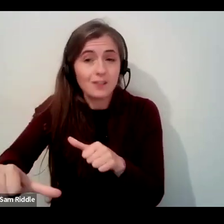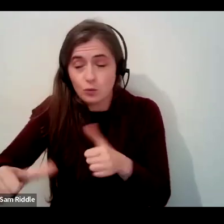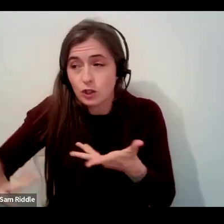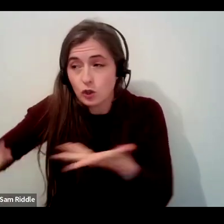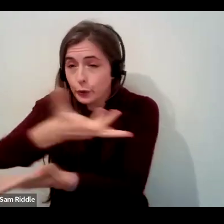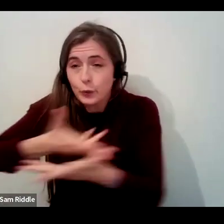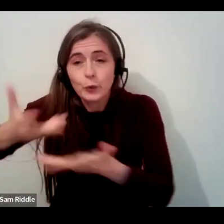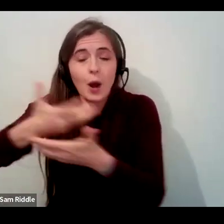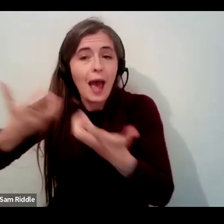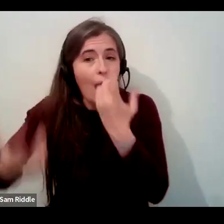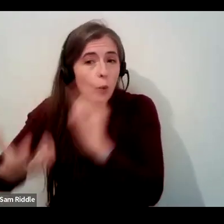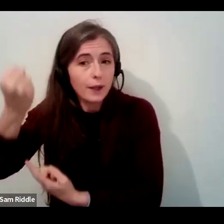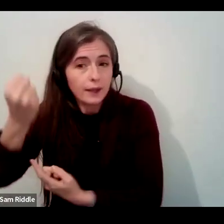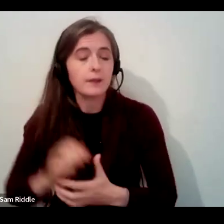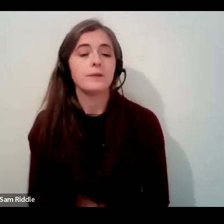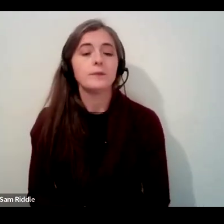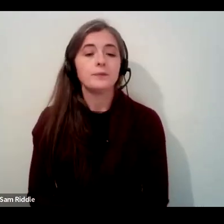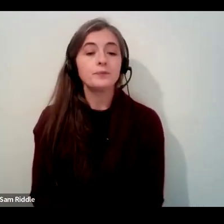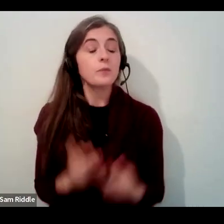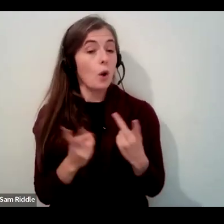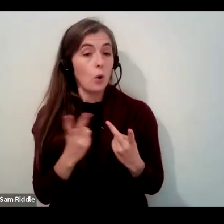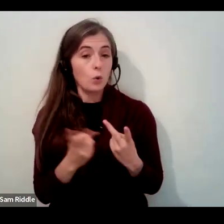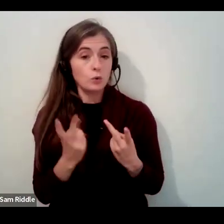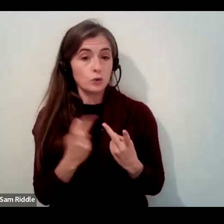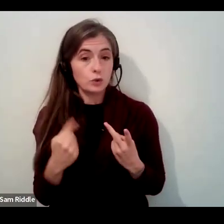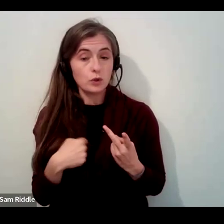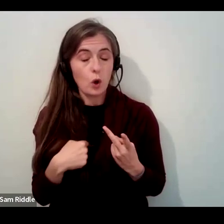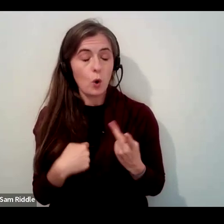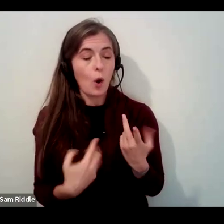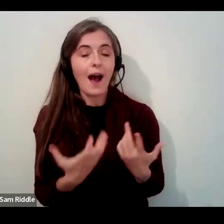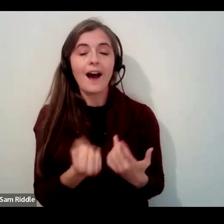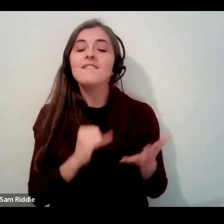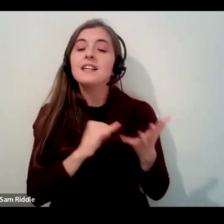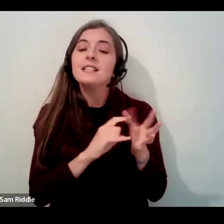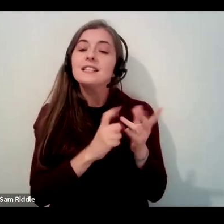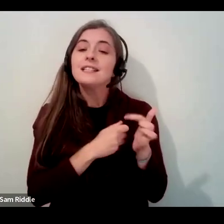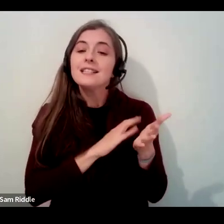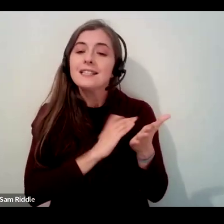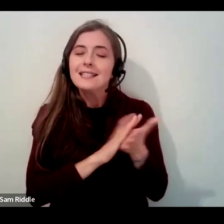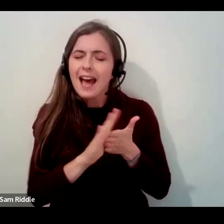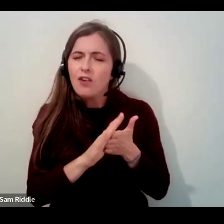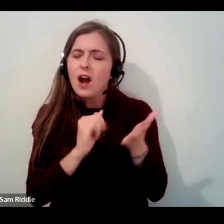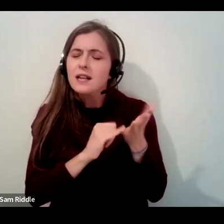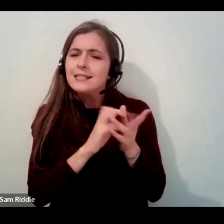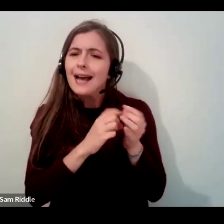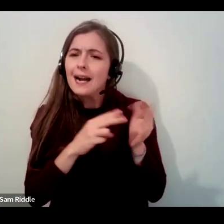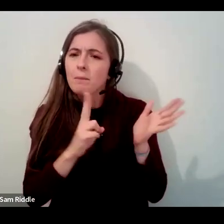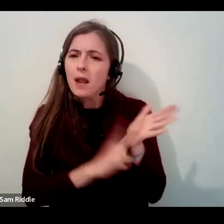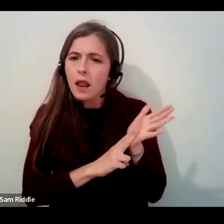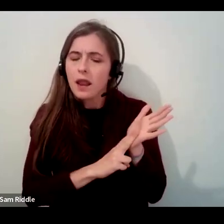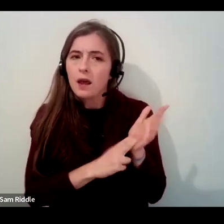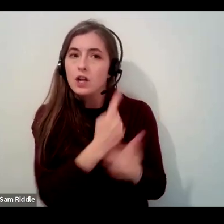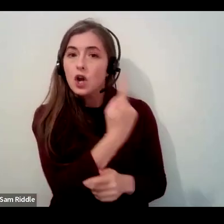that. I also managed to get Sarah Sackman, who